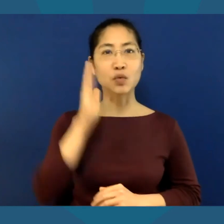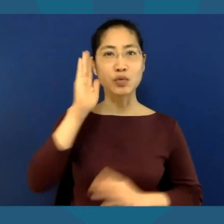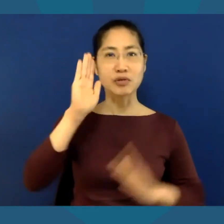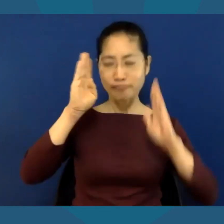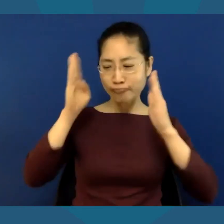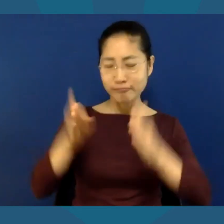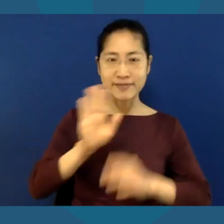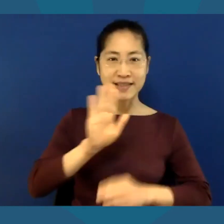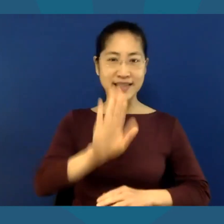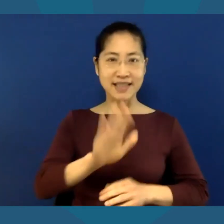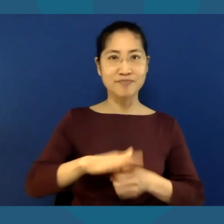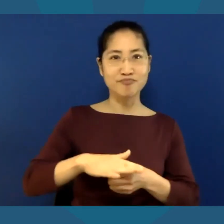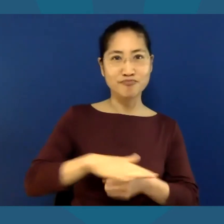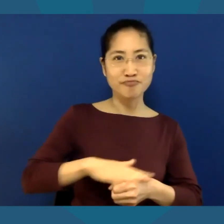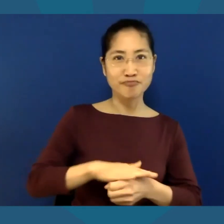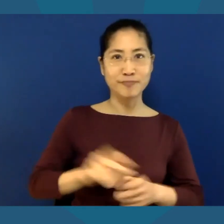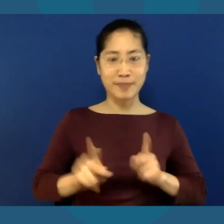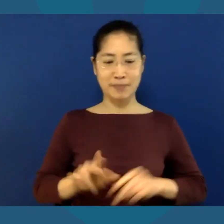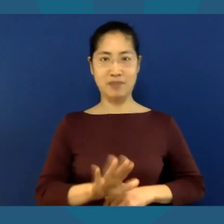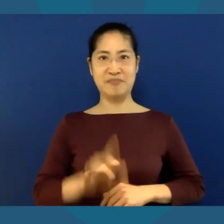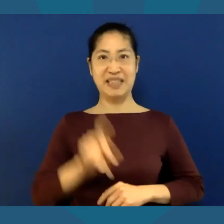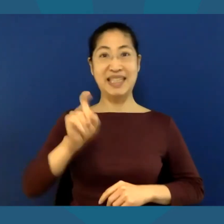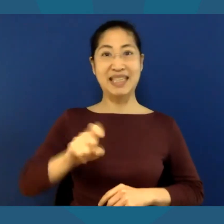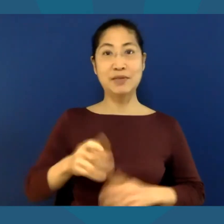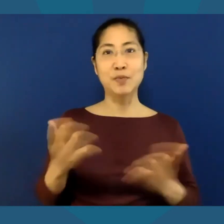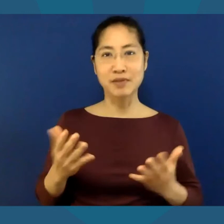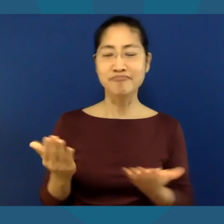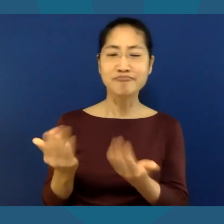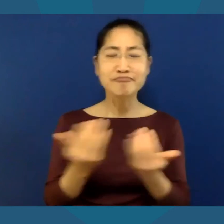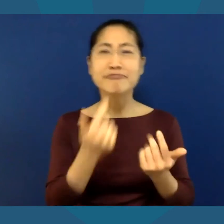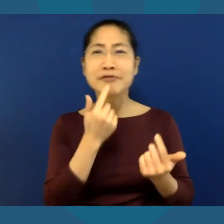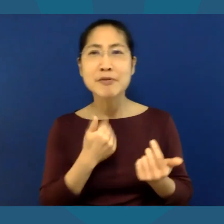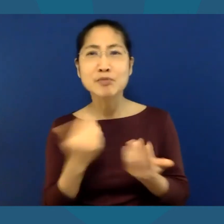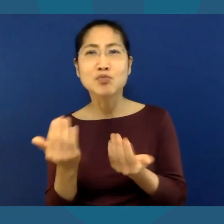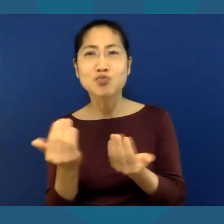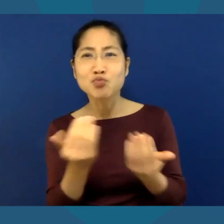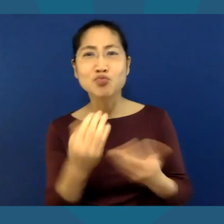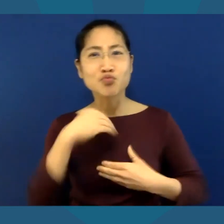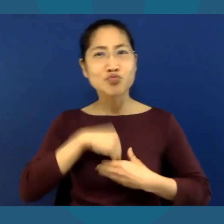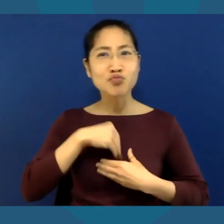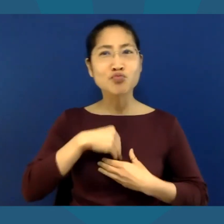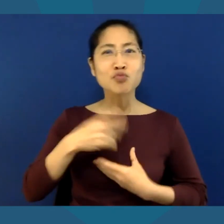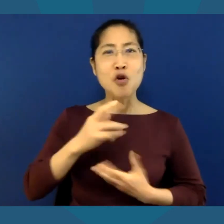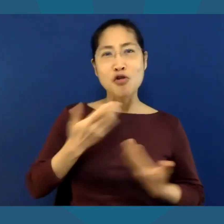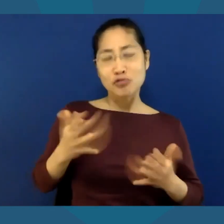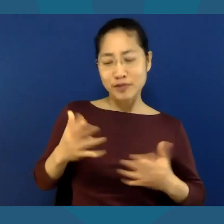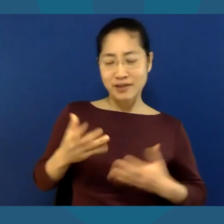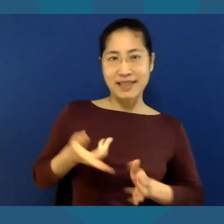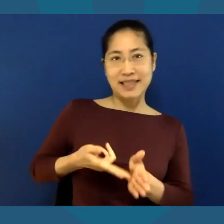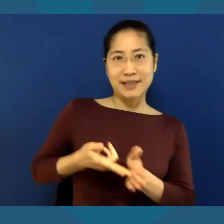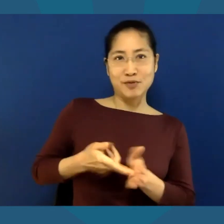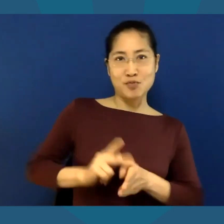to work for you. He will focus on the needs of the people in his district and carry